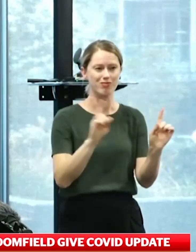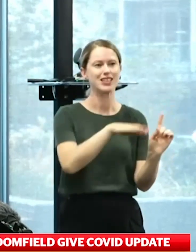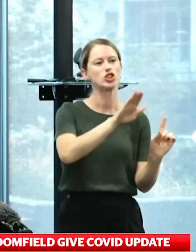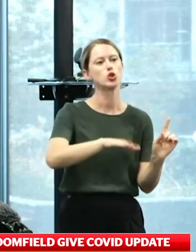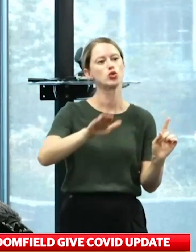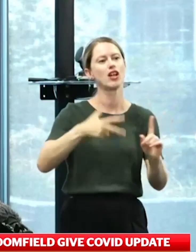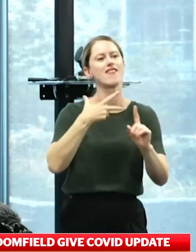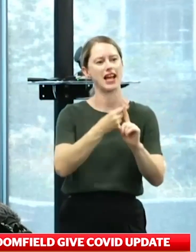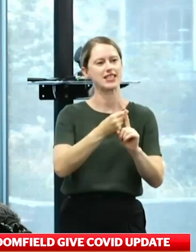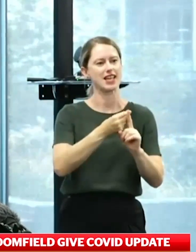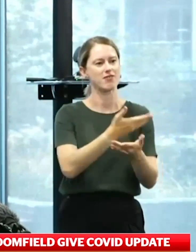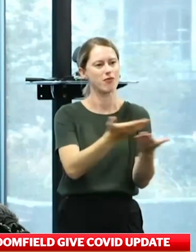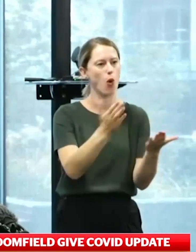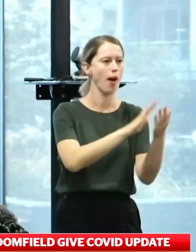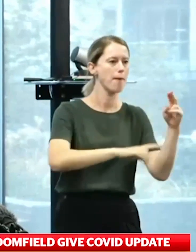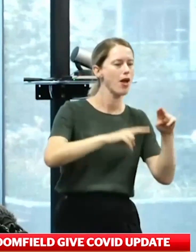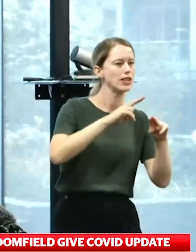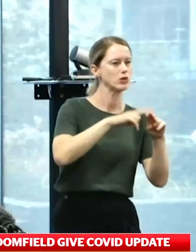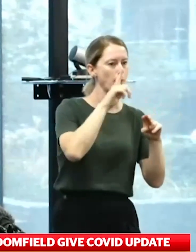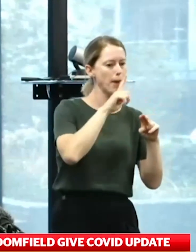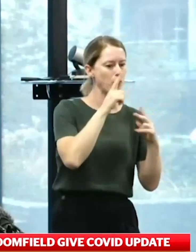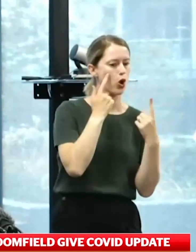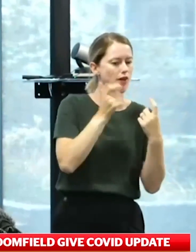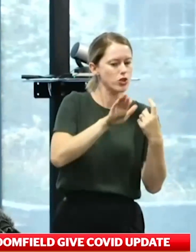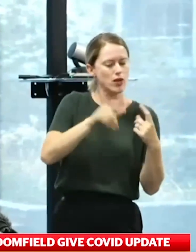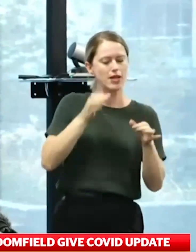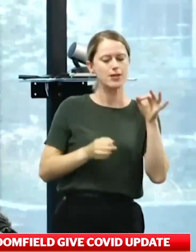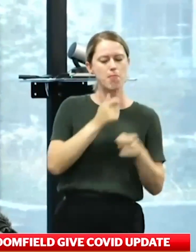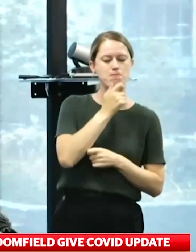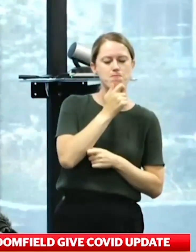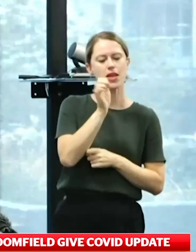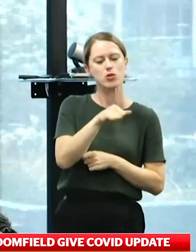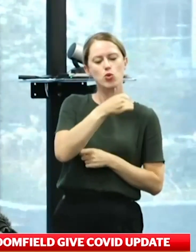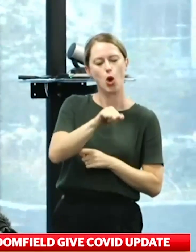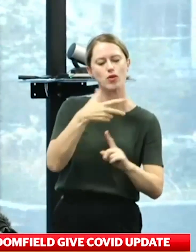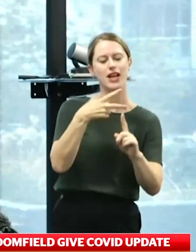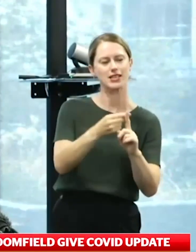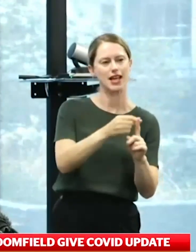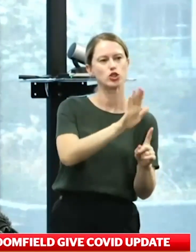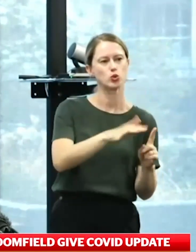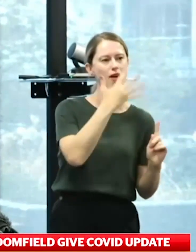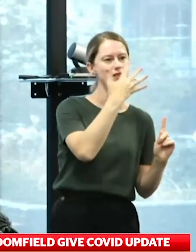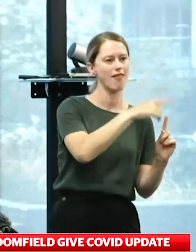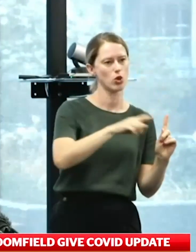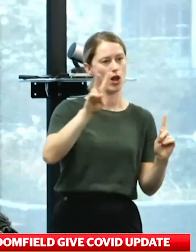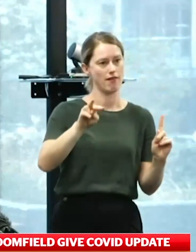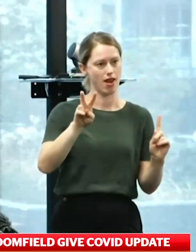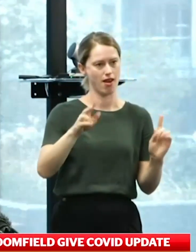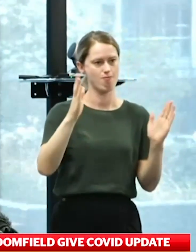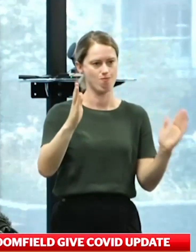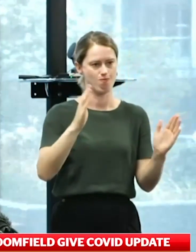paediatric vaccine available for parents and caregivers to make a decision around vaccinating their 5 to 11-year-olds. And it's great to